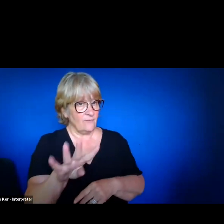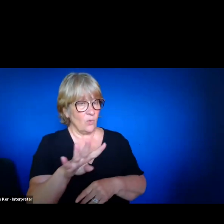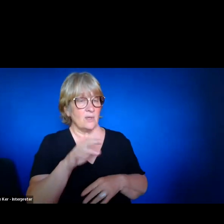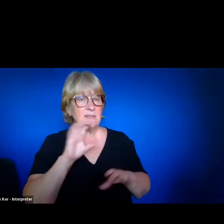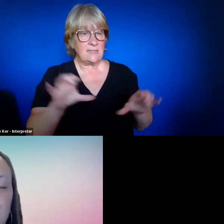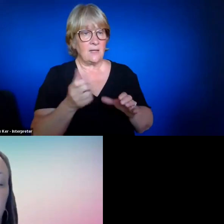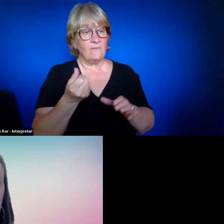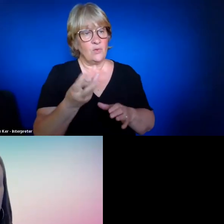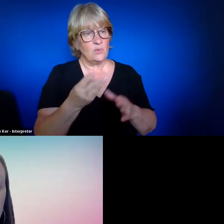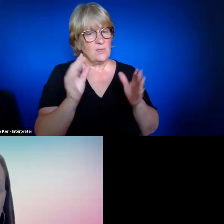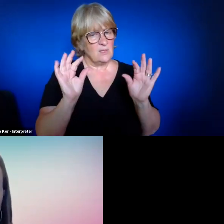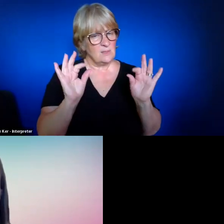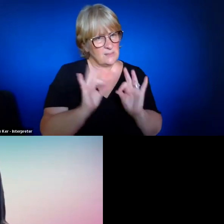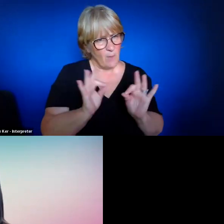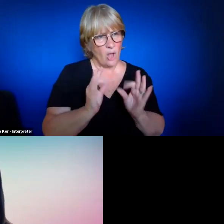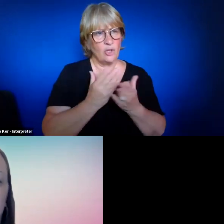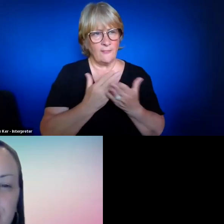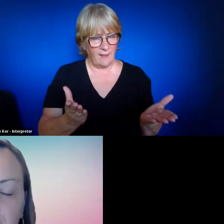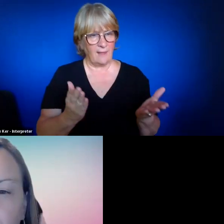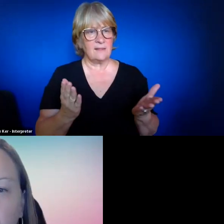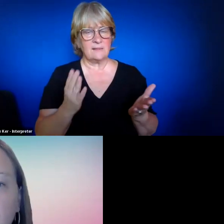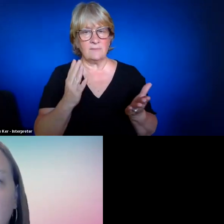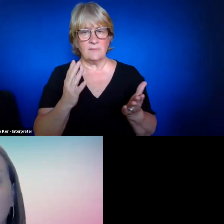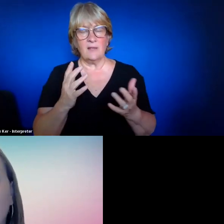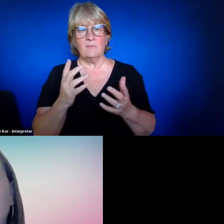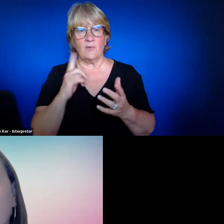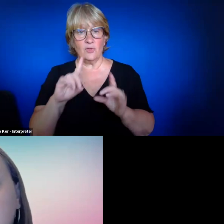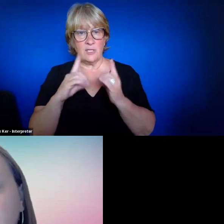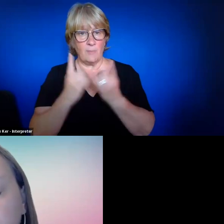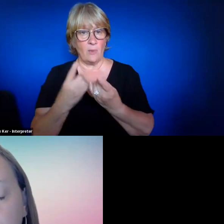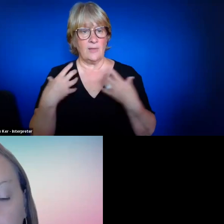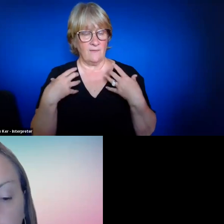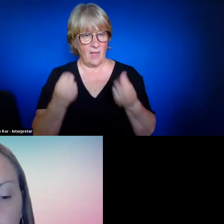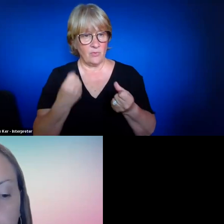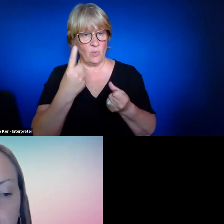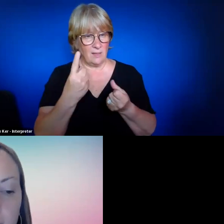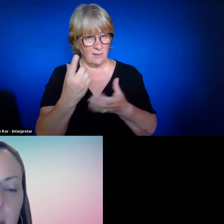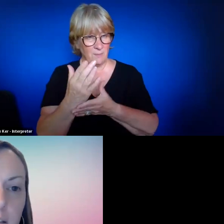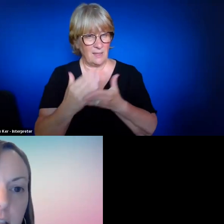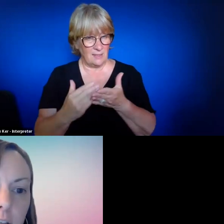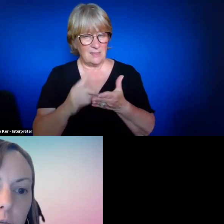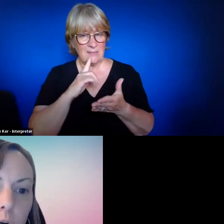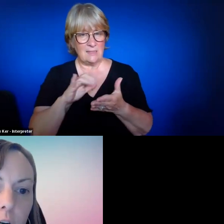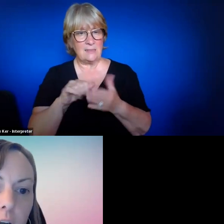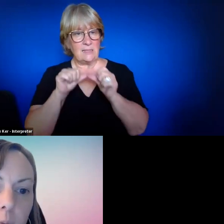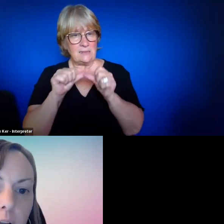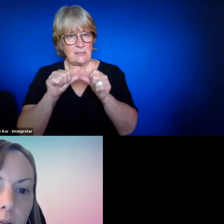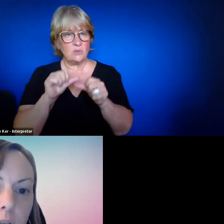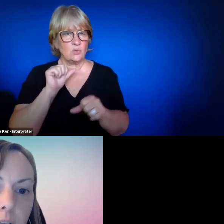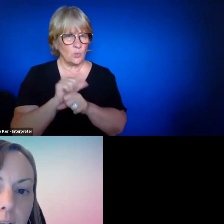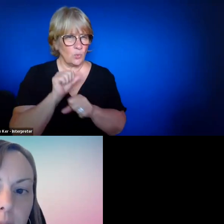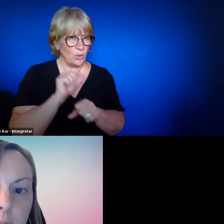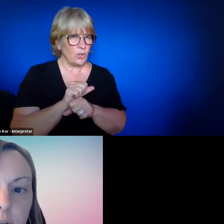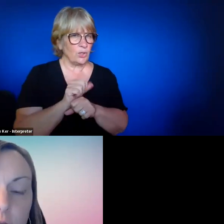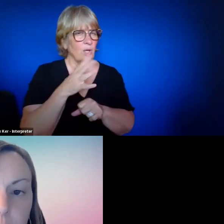few smaller things, not as big as the endorsement piece, but for Department of Health, one of the pieces is continued work